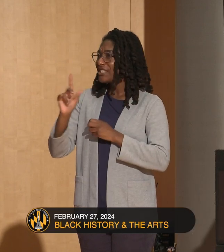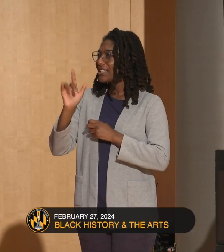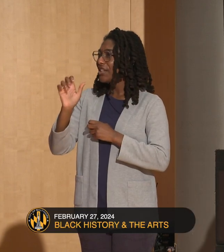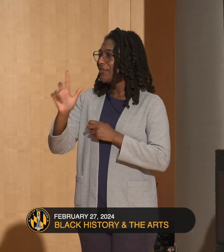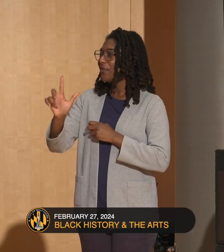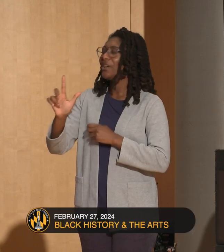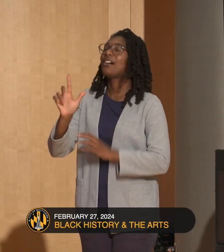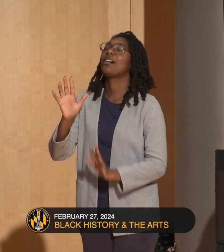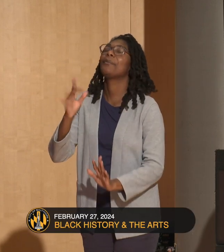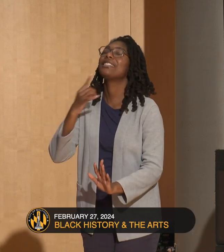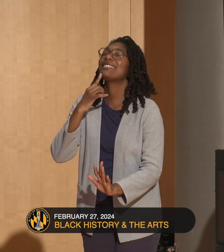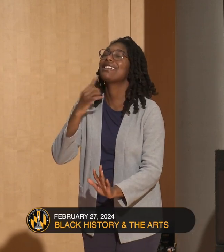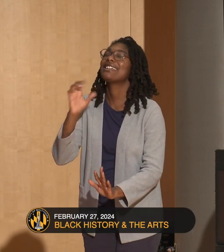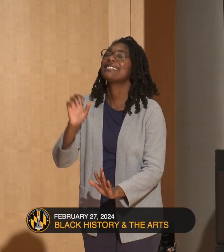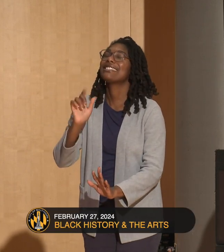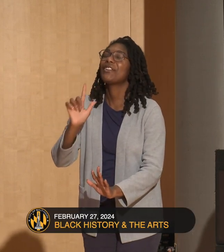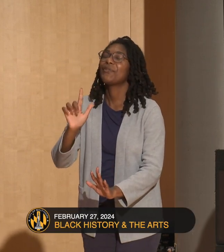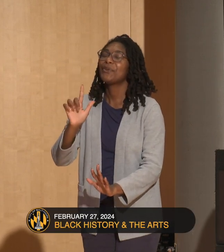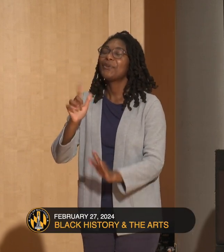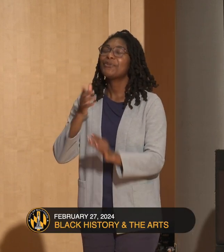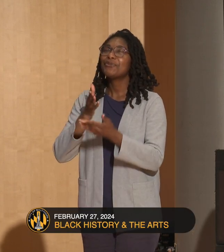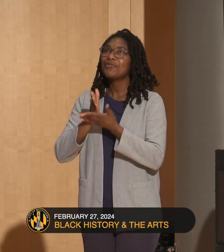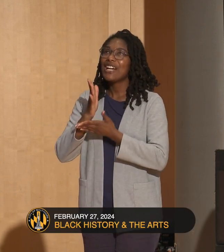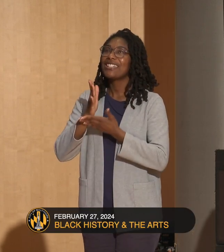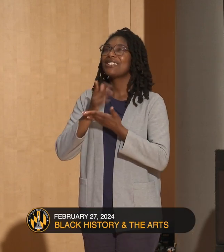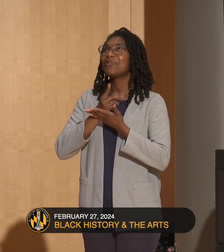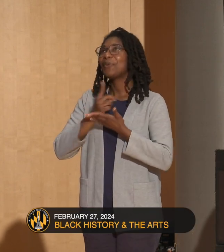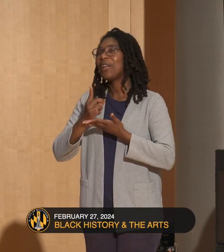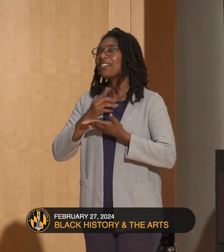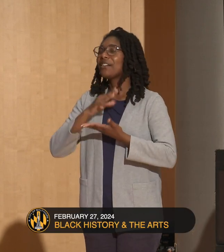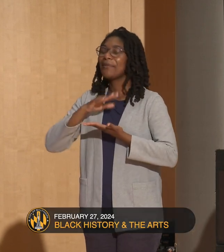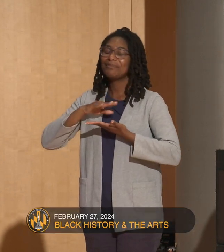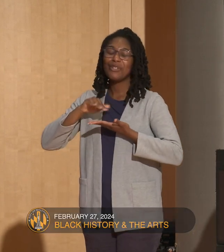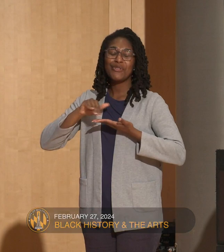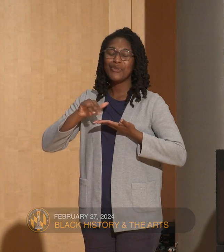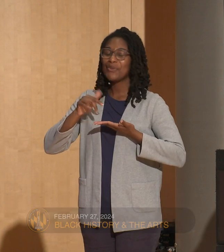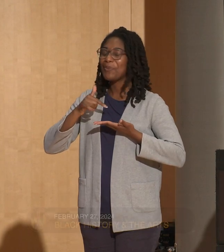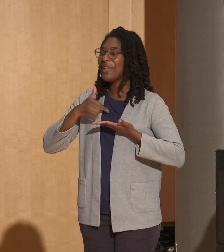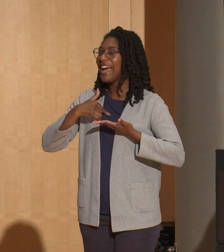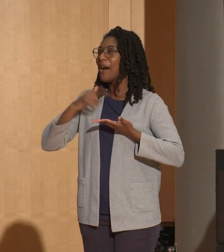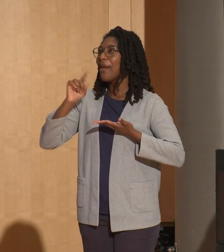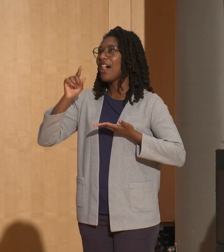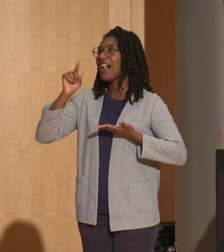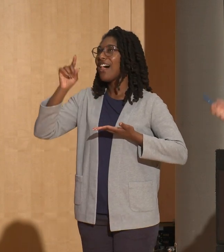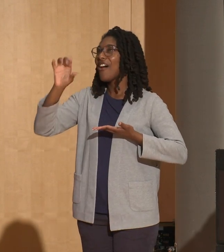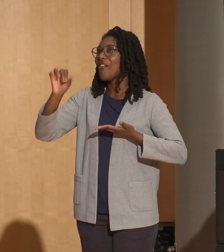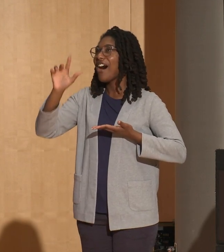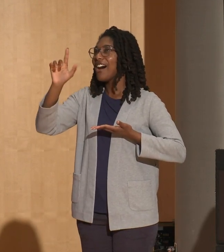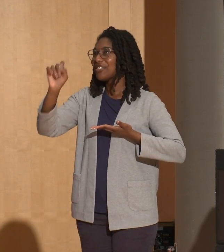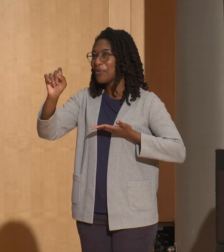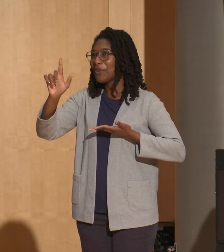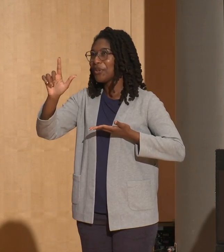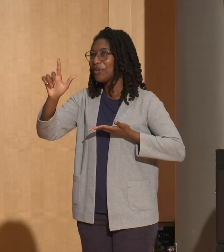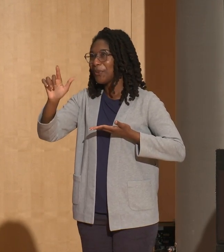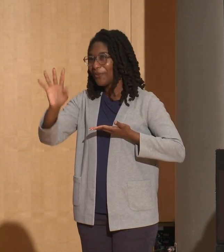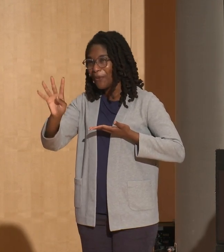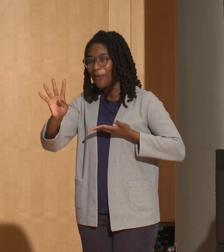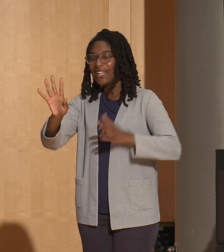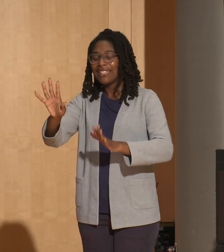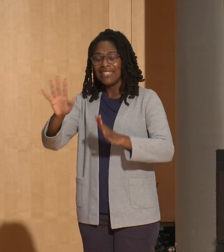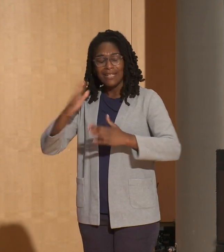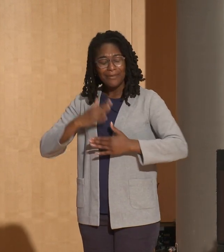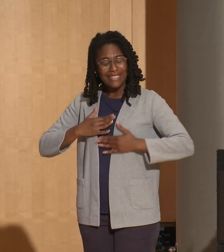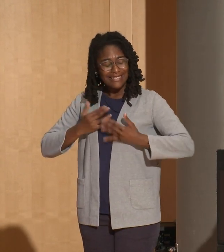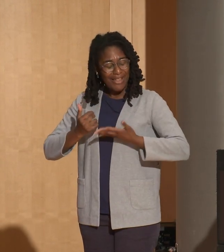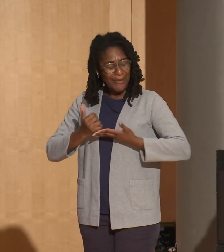I'm saying Civil Rights Week, pardon me, I'm all the way into October 2024. Let me just get here in the present moment. Y'all